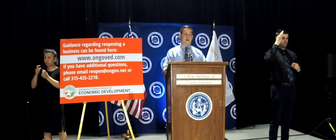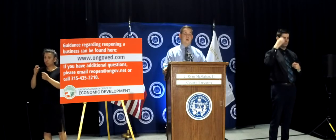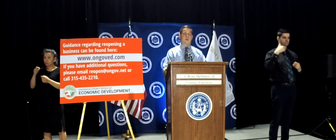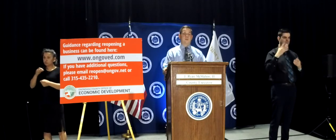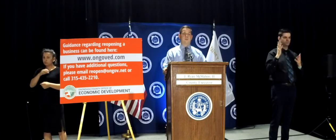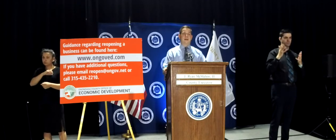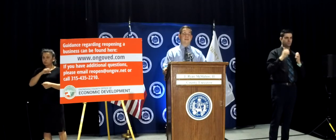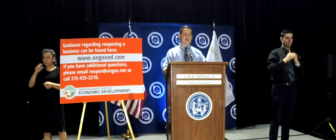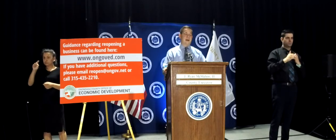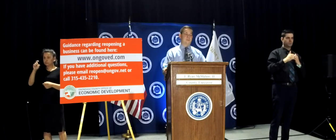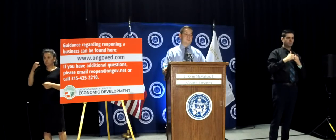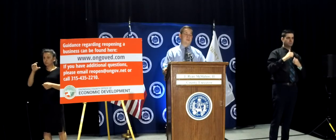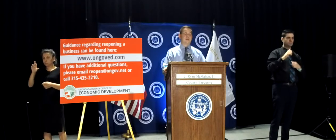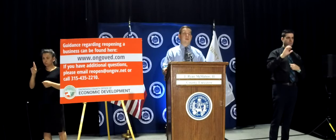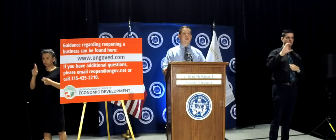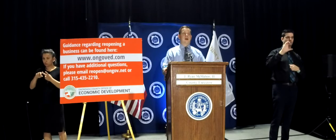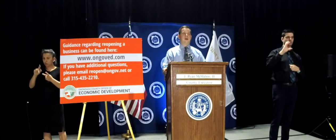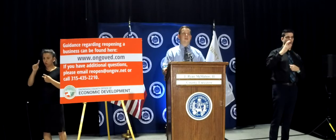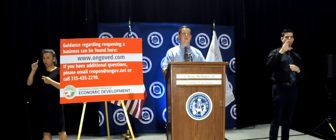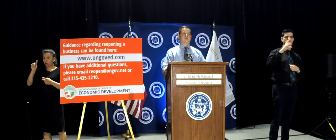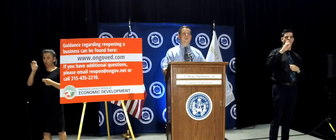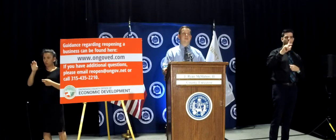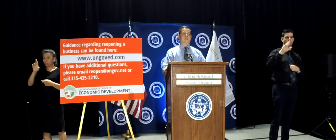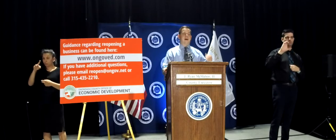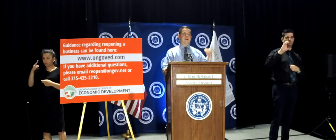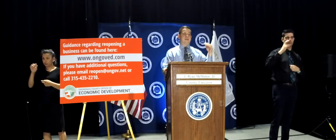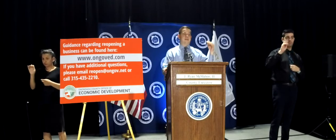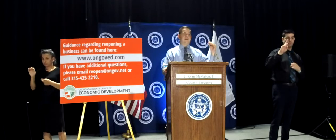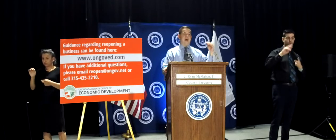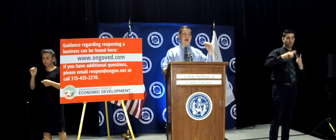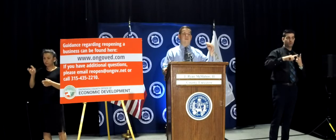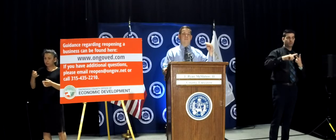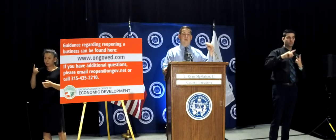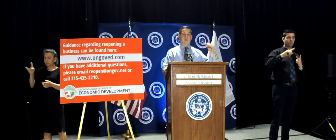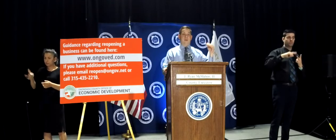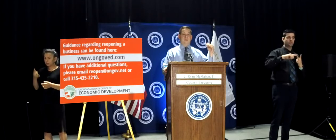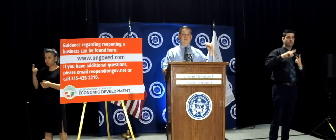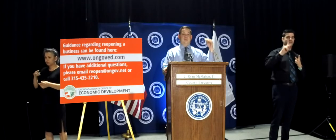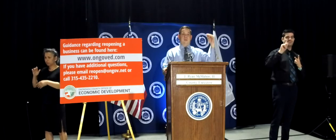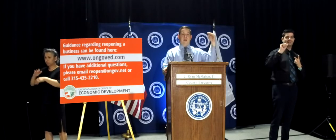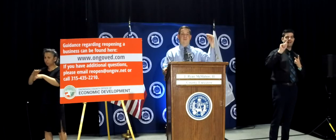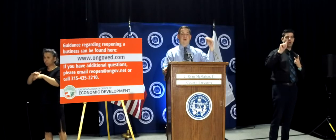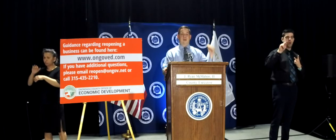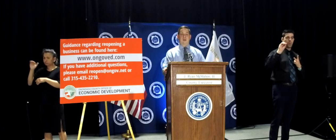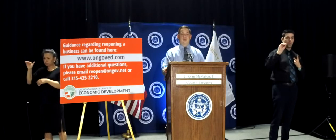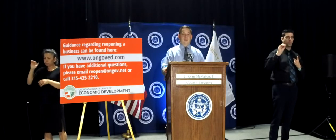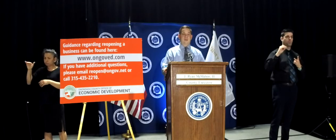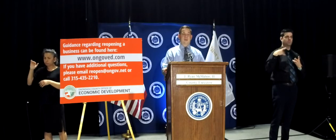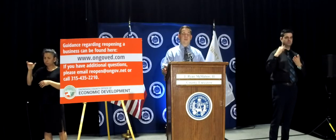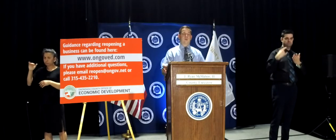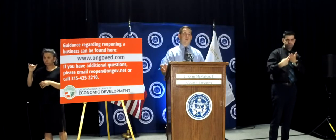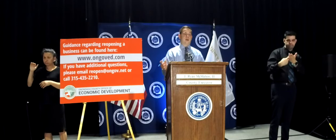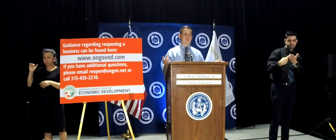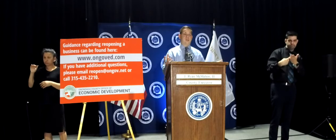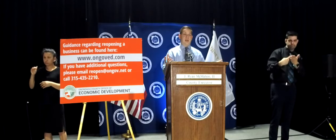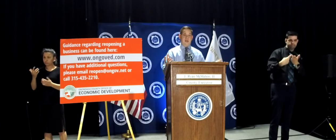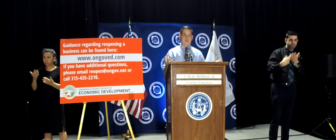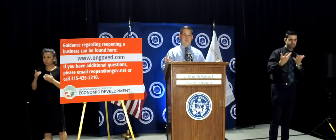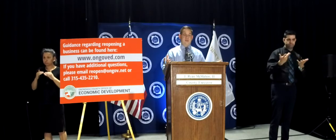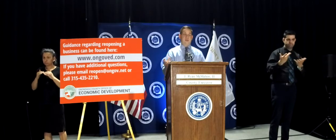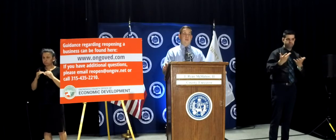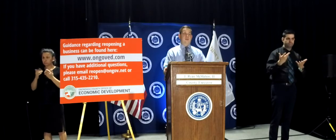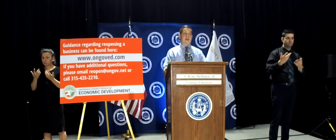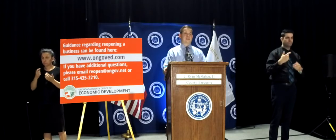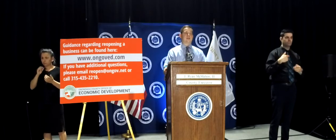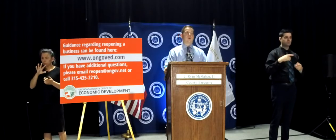Congressman Katko on this many times. The policy of $500,000 direct funding is something we want